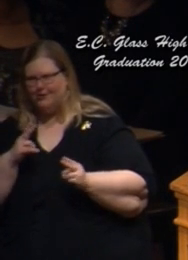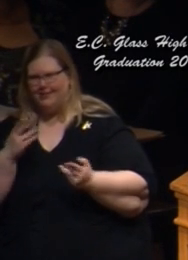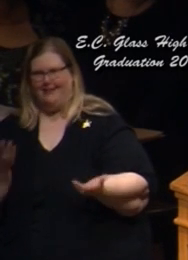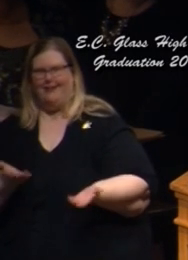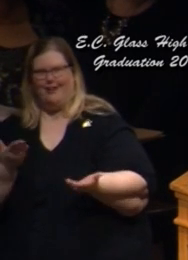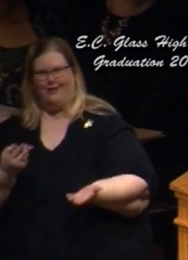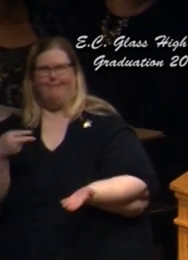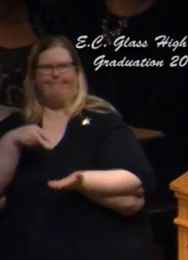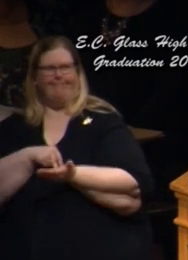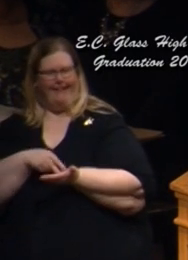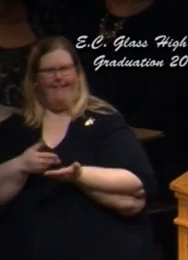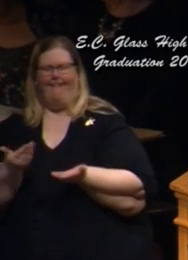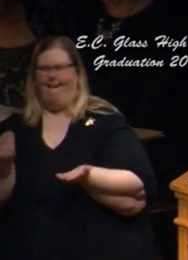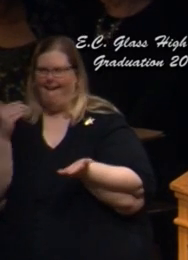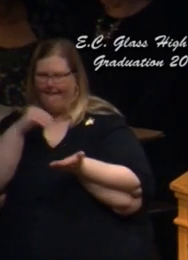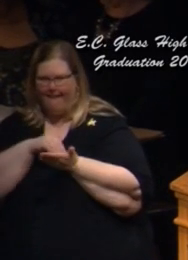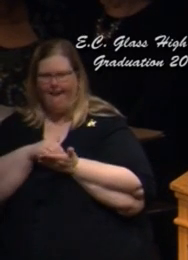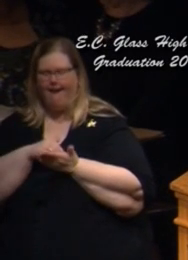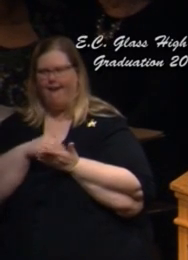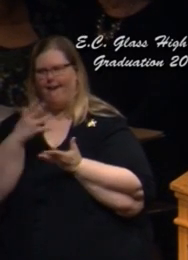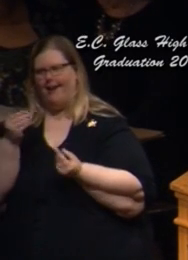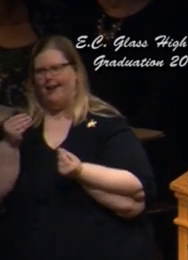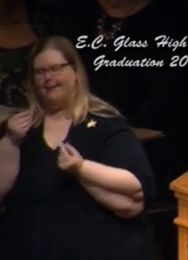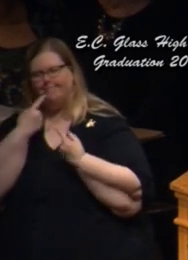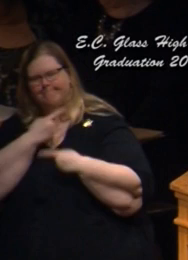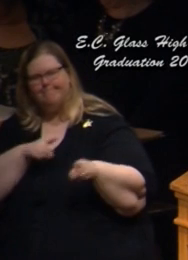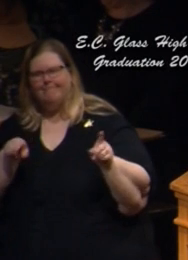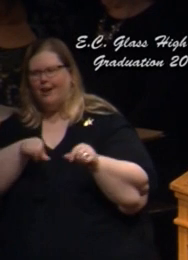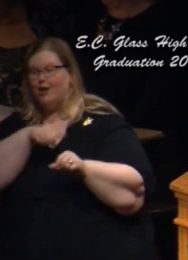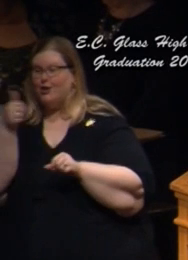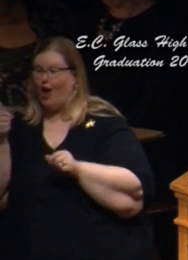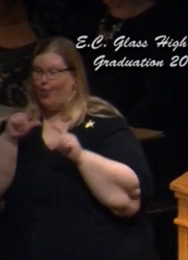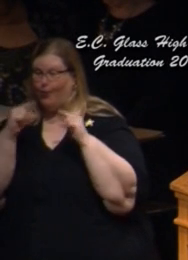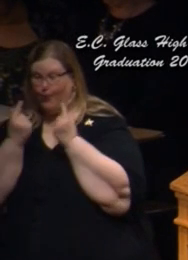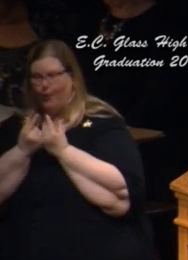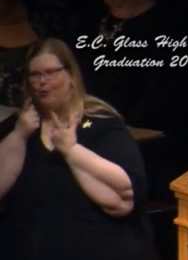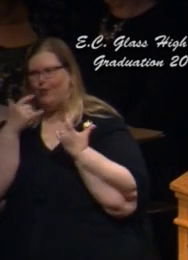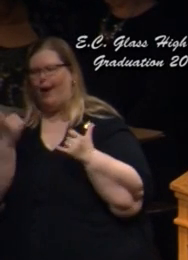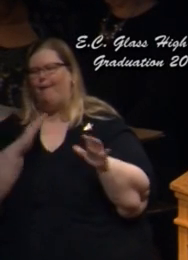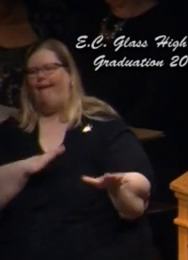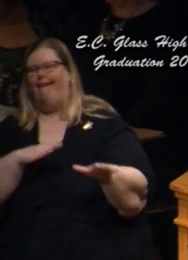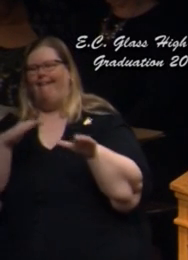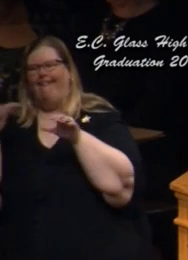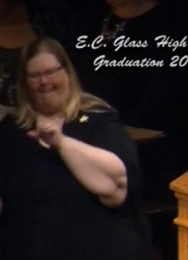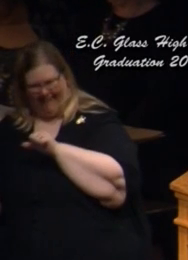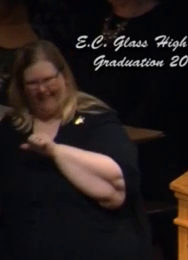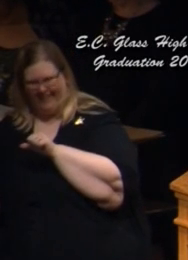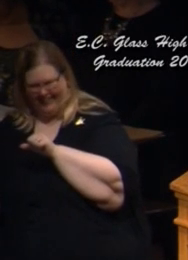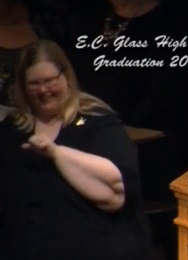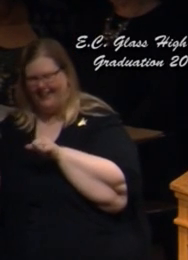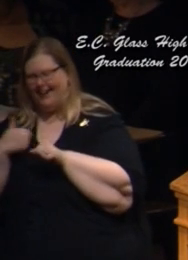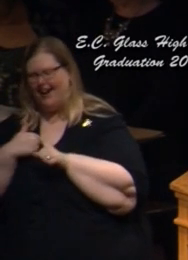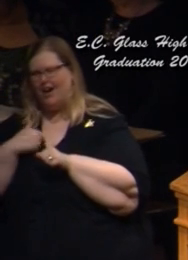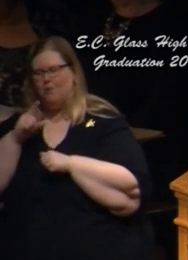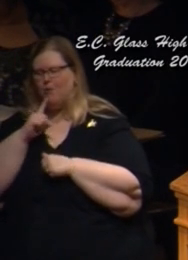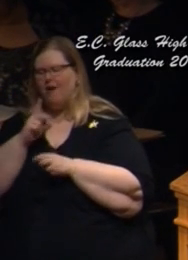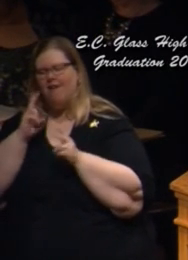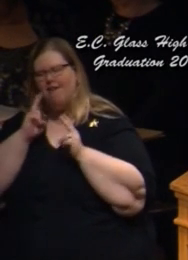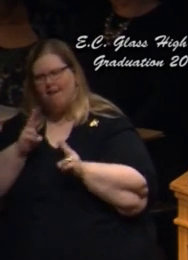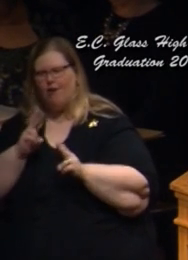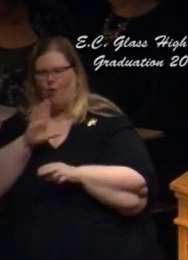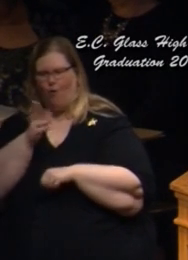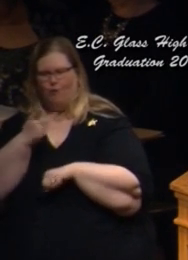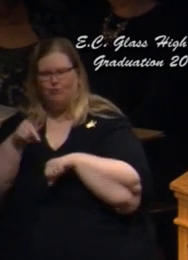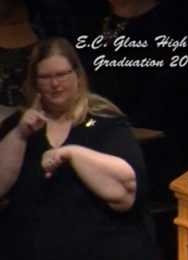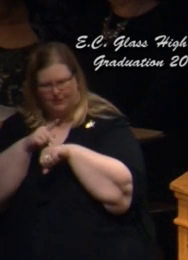you again and to give words to another group of students that are leaving the nest. I am privileged to have been your